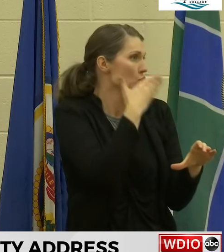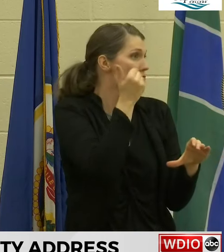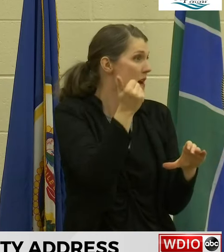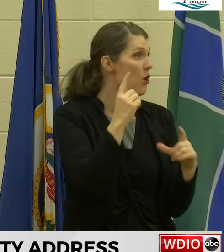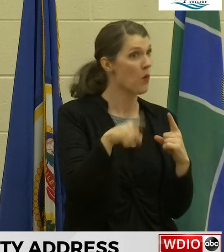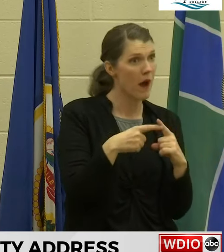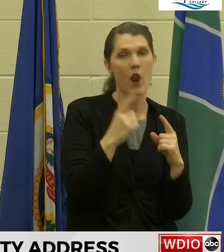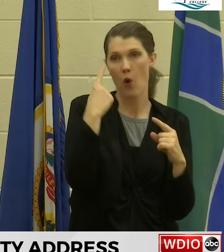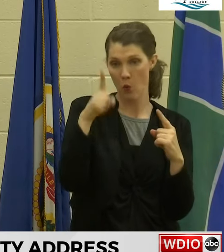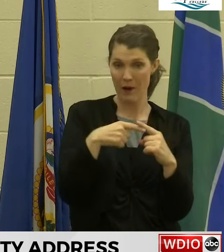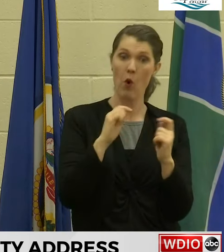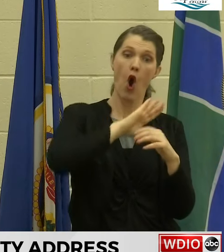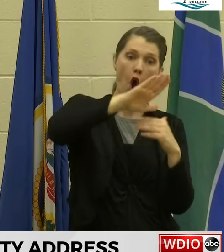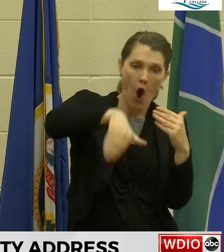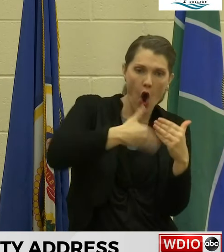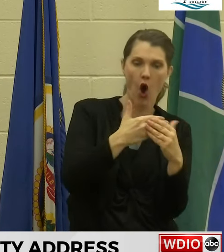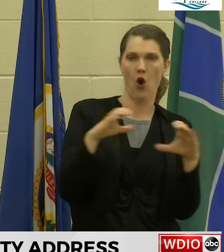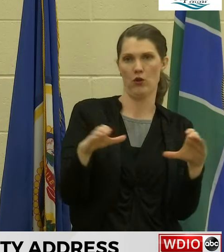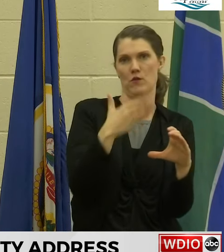better.